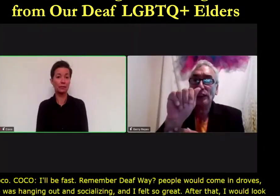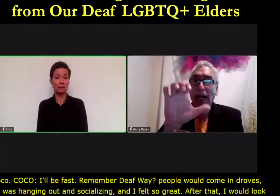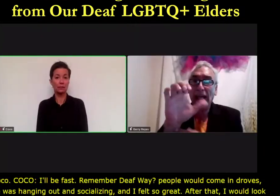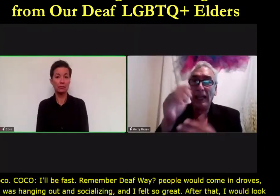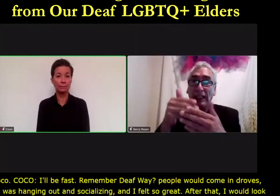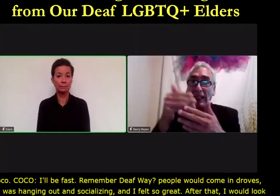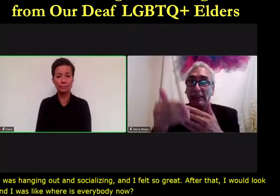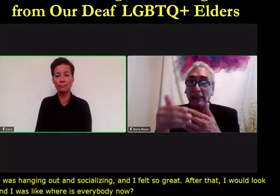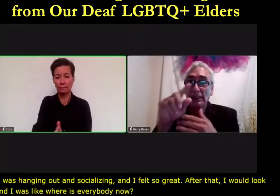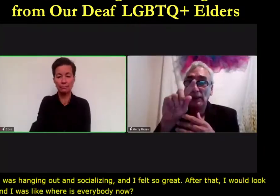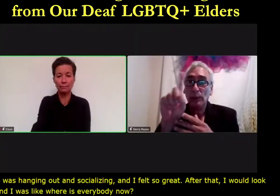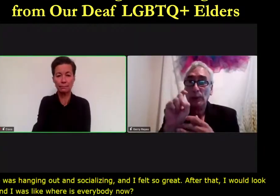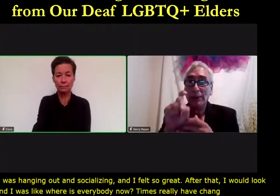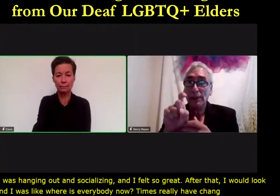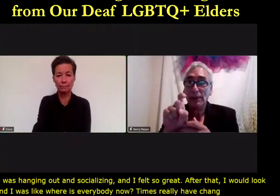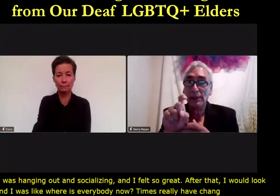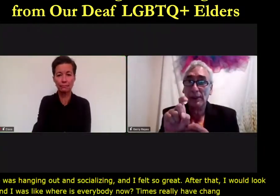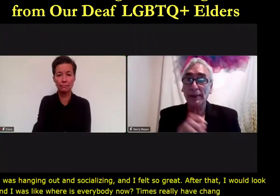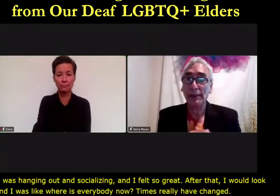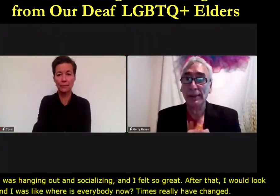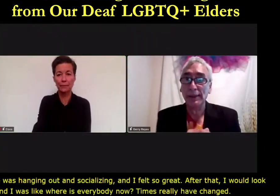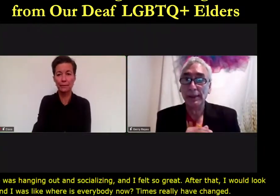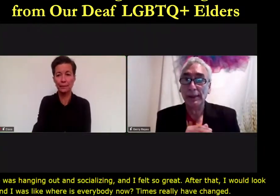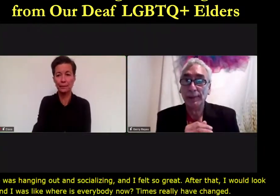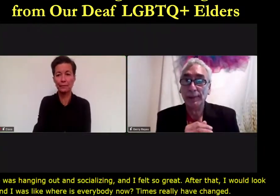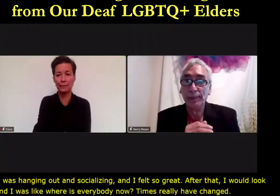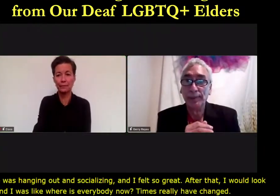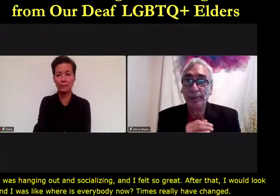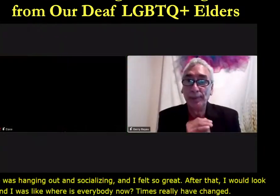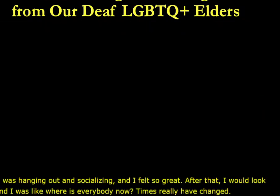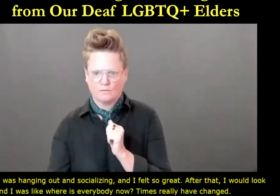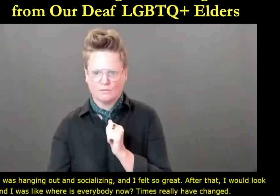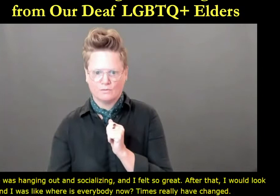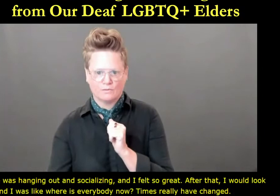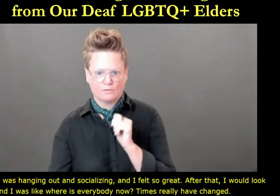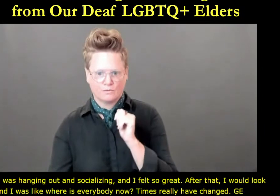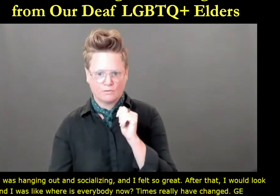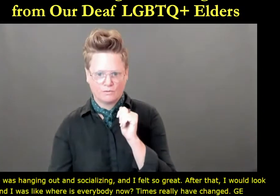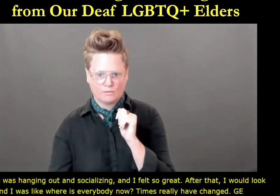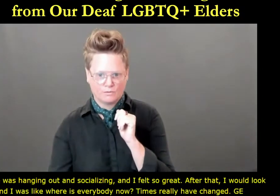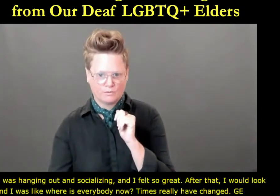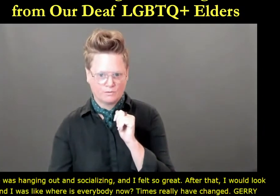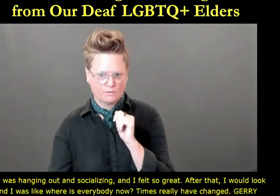they have changed go ahead jack do you the next question yes yes um